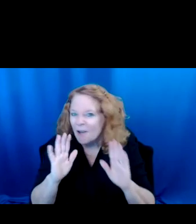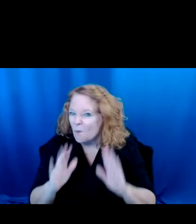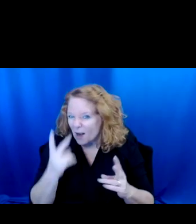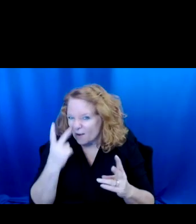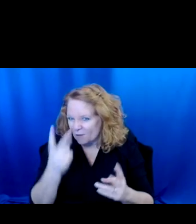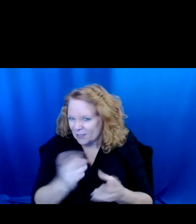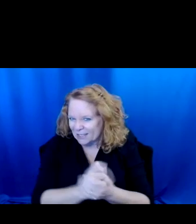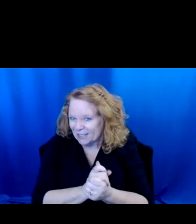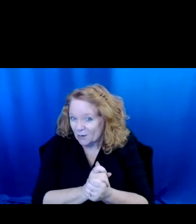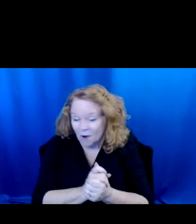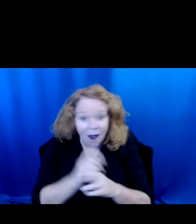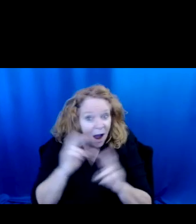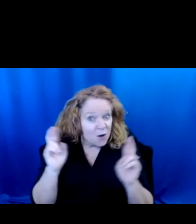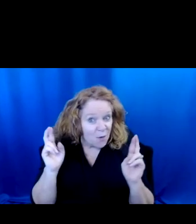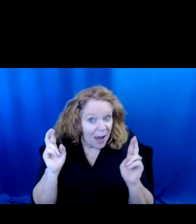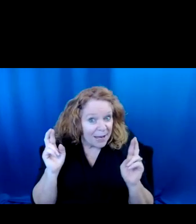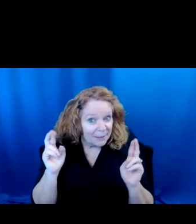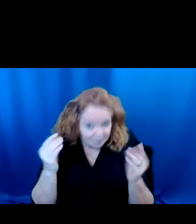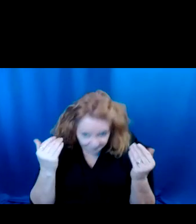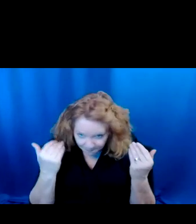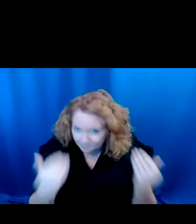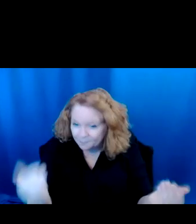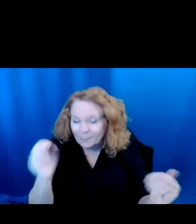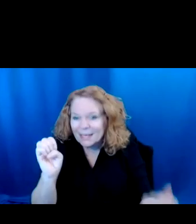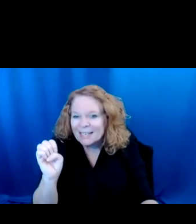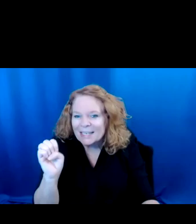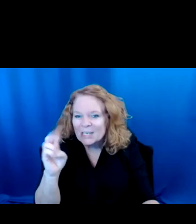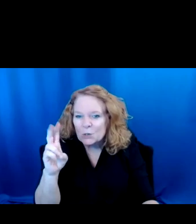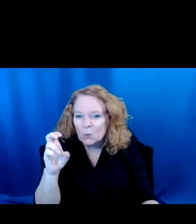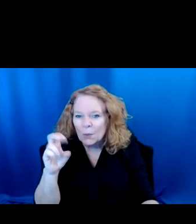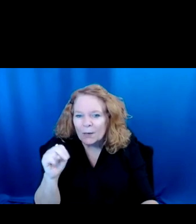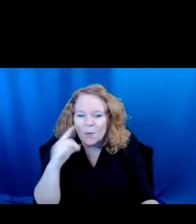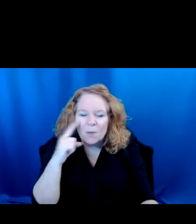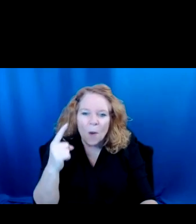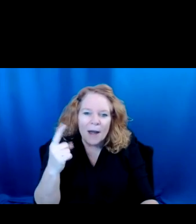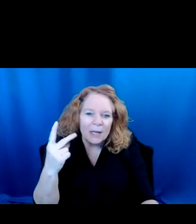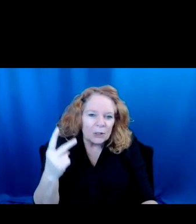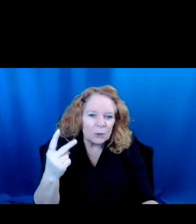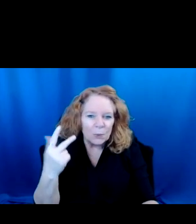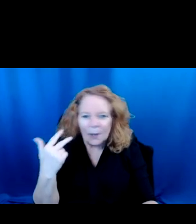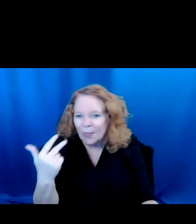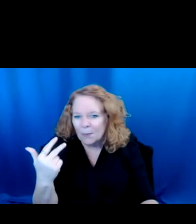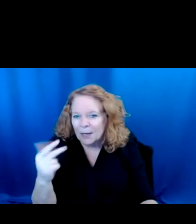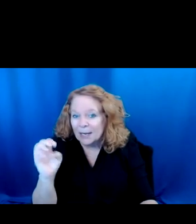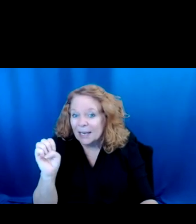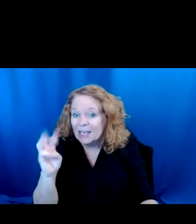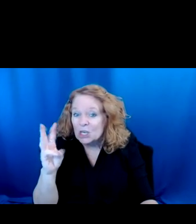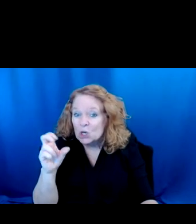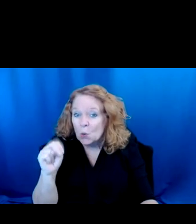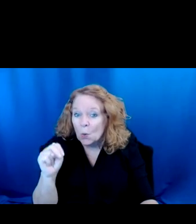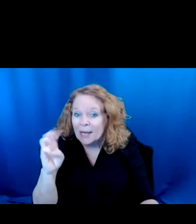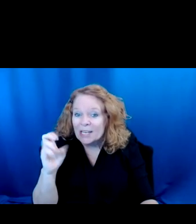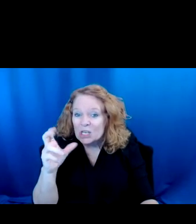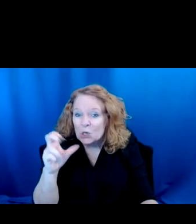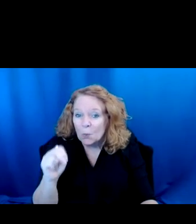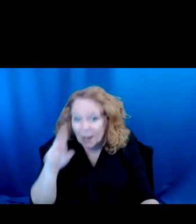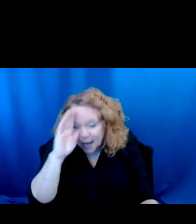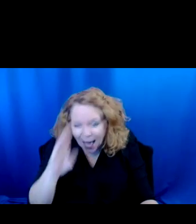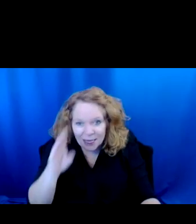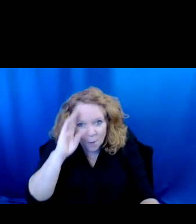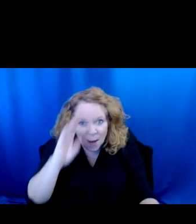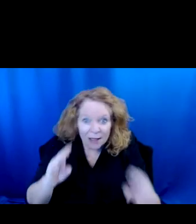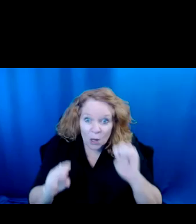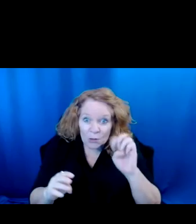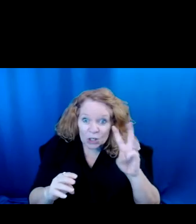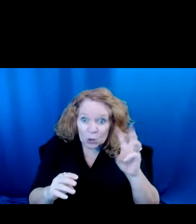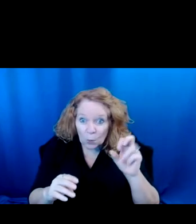you. Are you ready? Let's take it away, Ewan, with a one and a two and a wonderful three. Ewan,